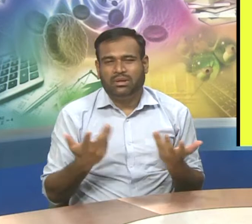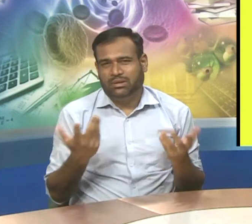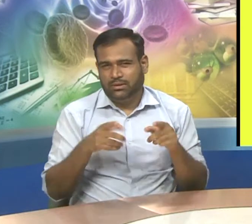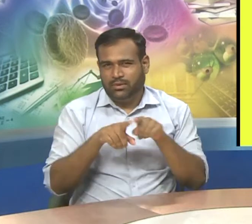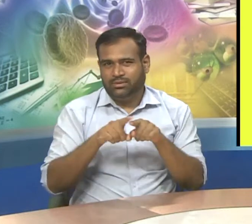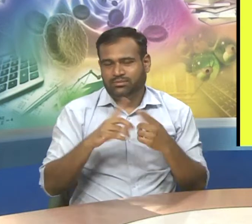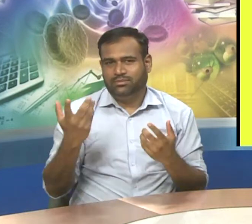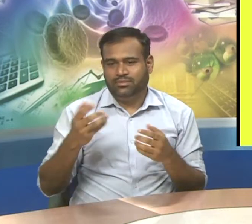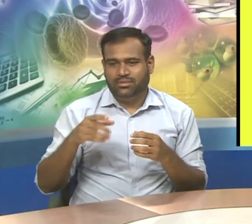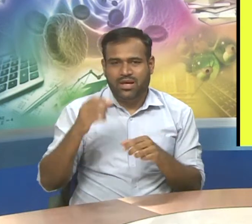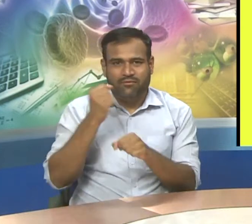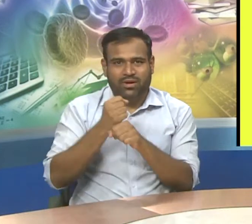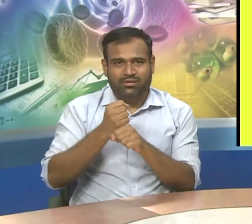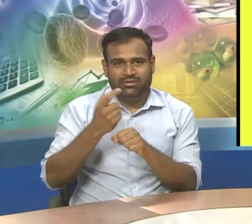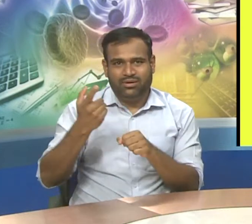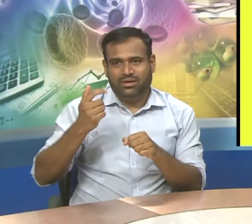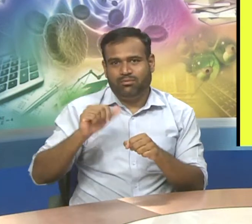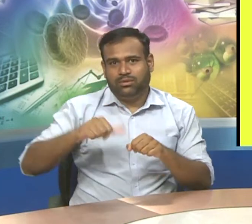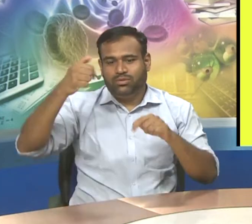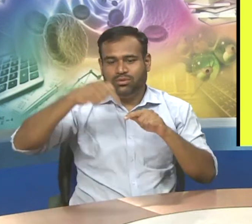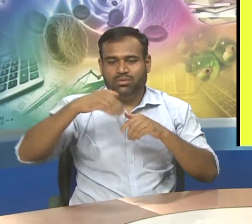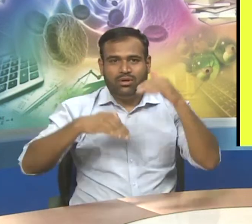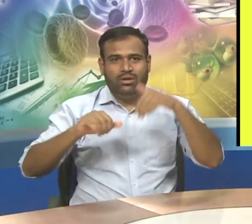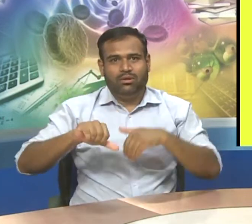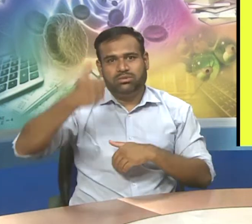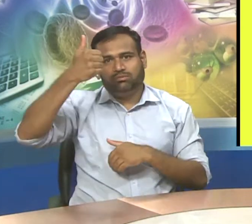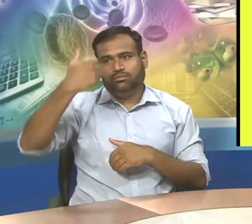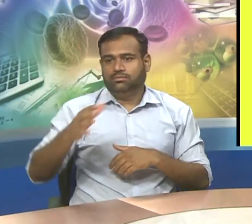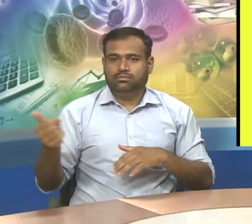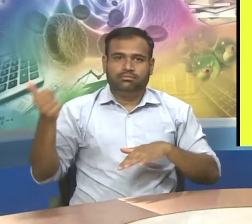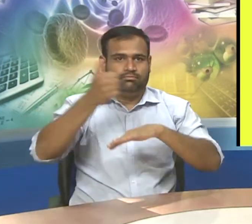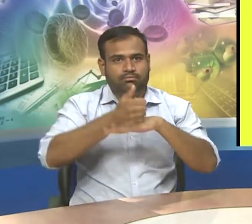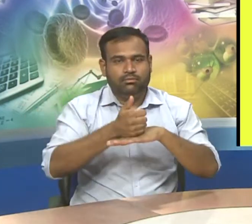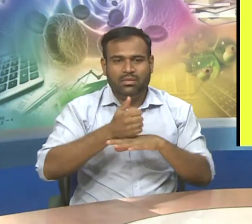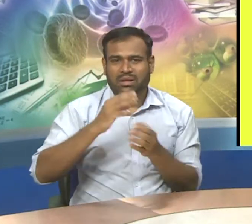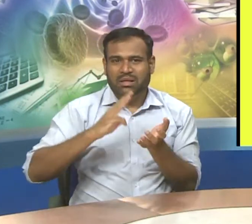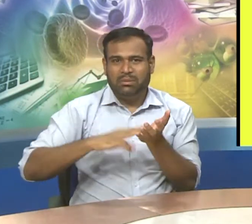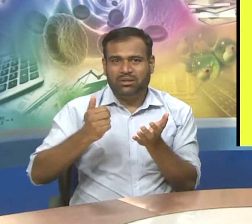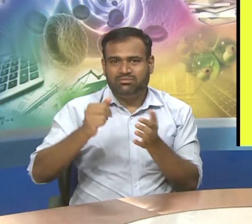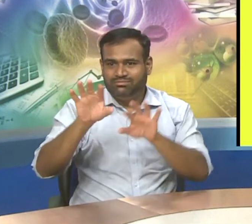Minister's area of responsibility as a member of cabinet.